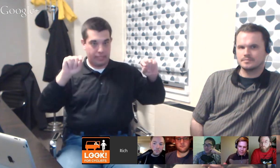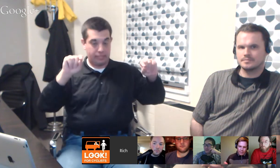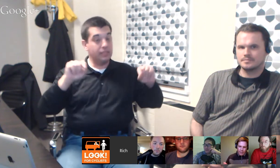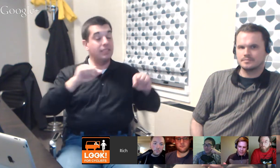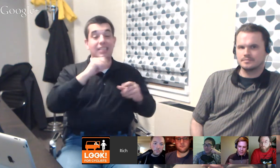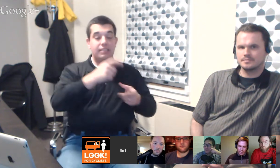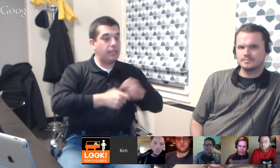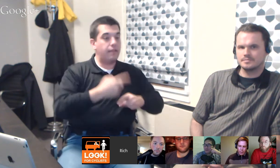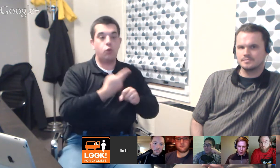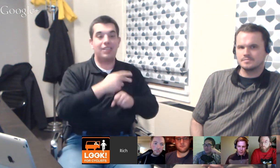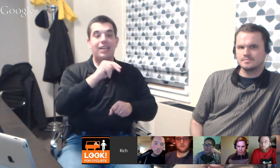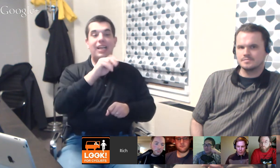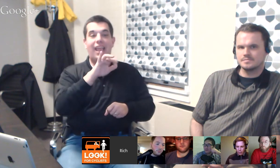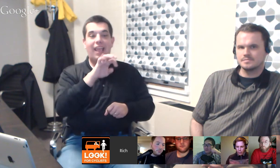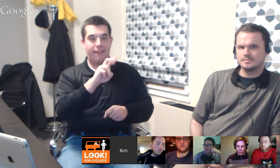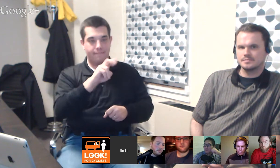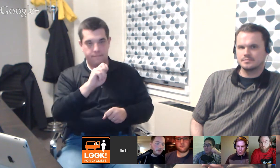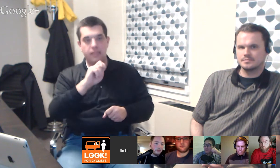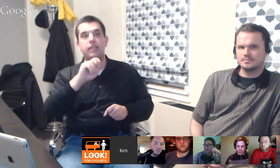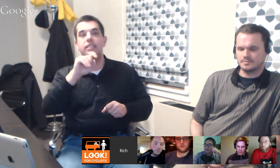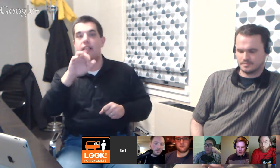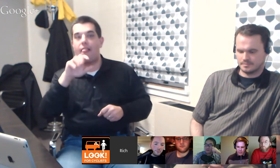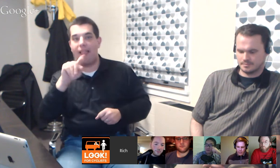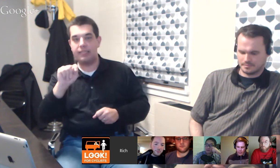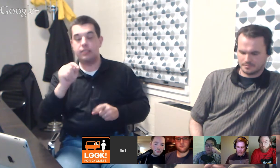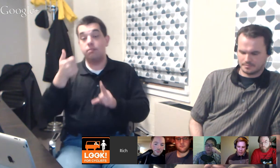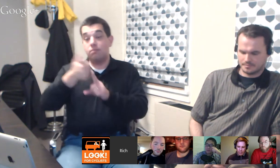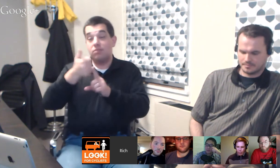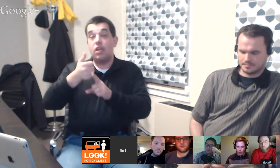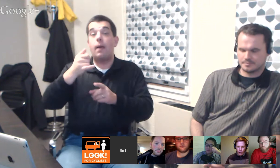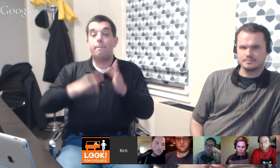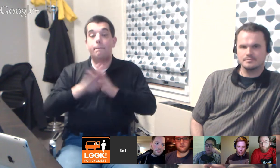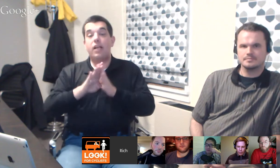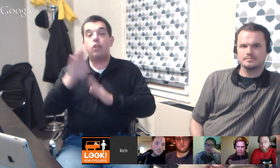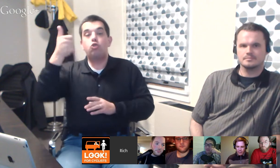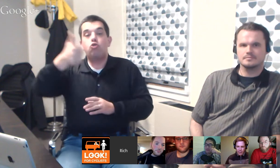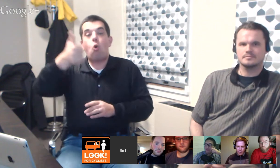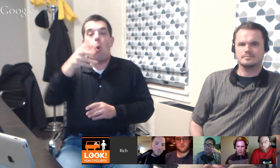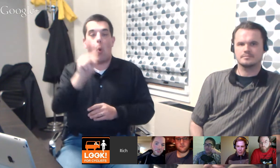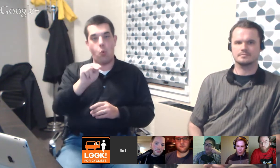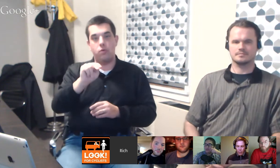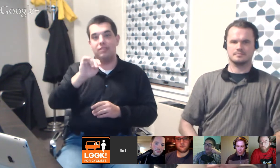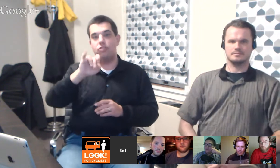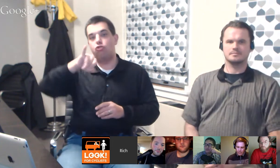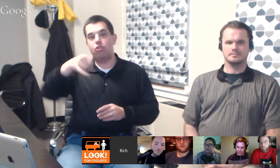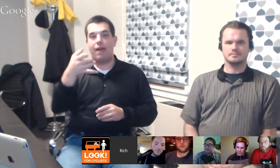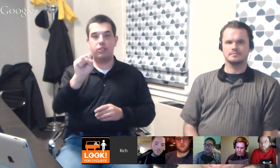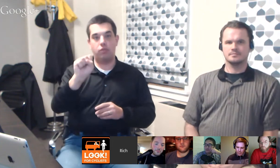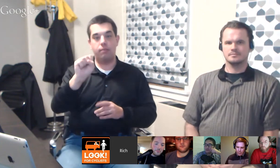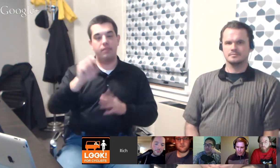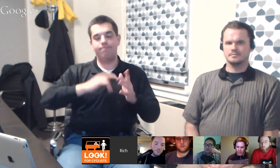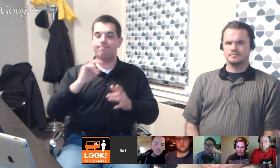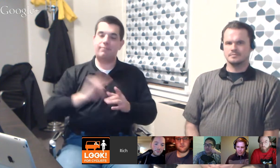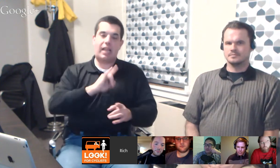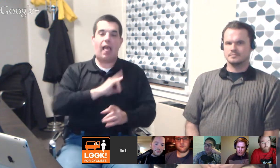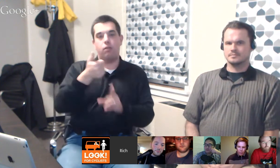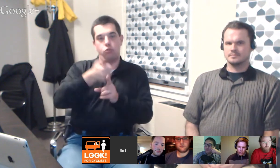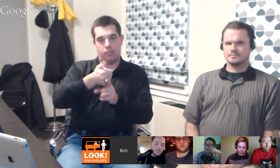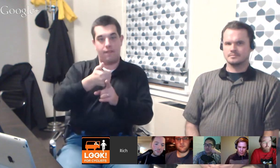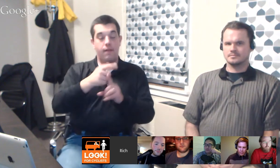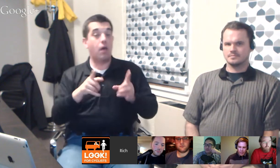native select, you're going to build your own JavaScript thing, and you're going to make it really cool. You can style it in the way you want, but then